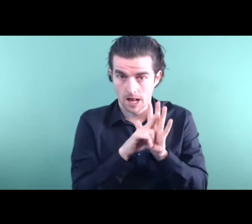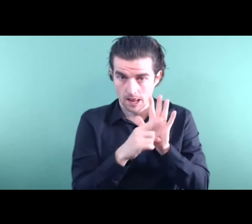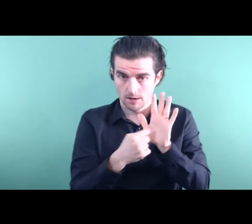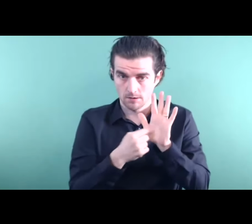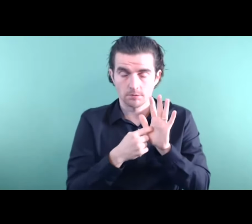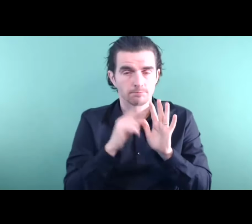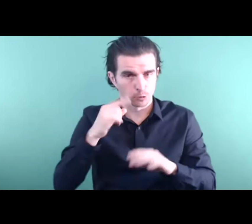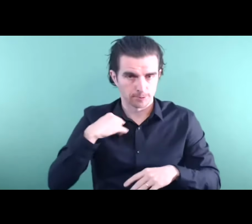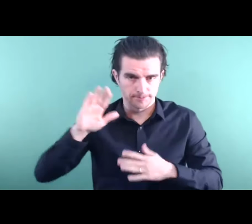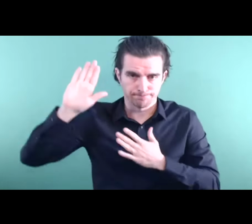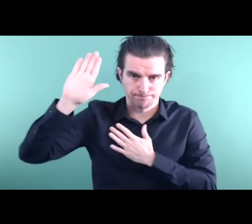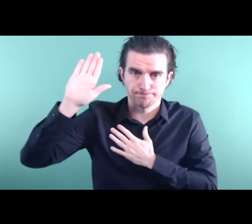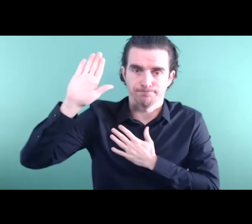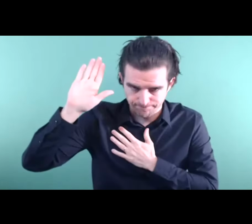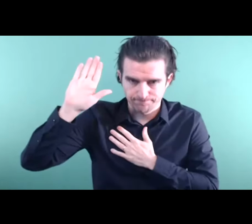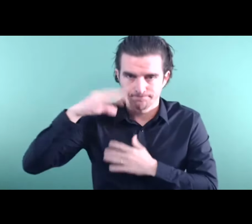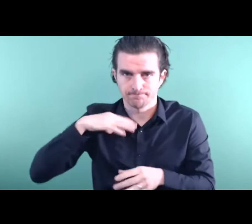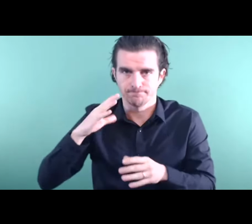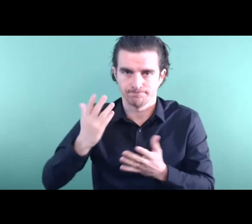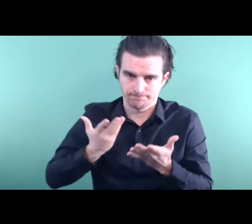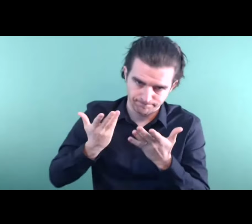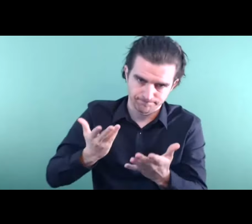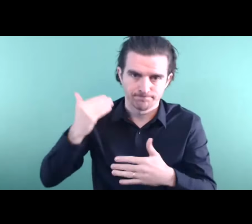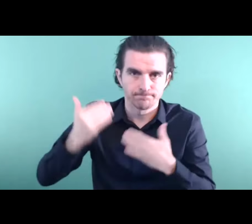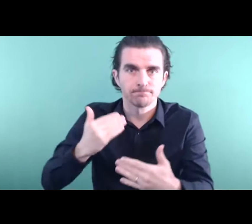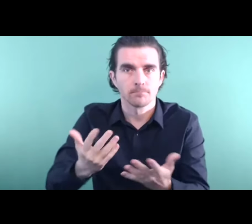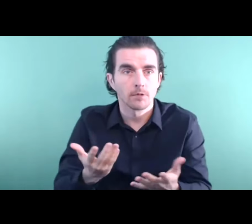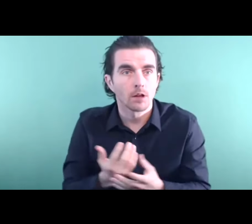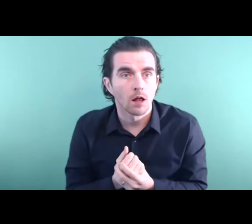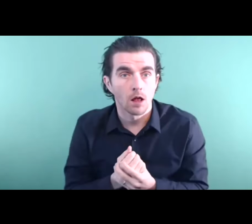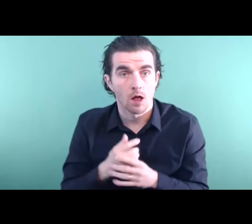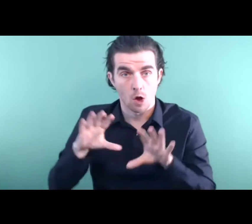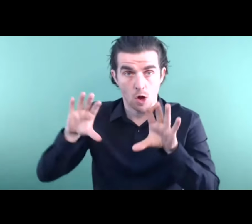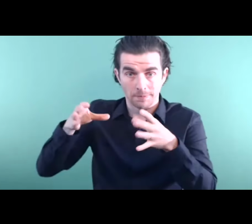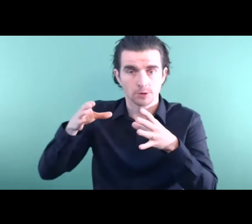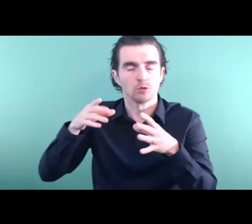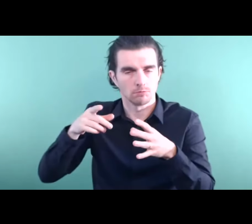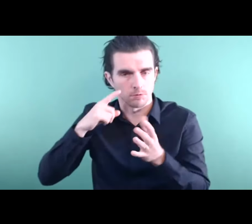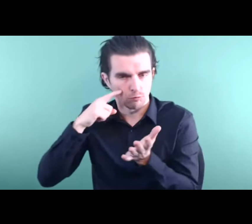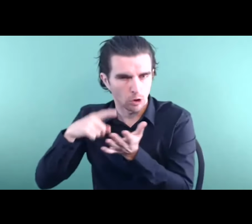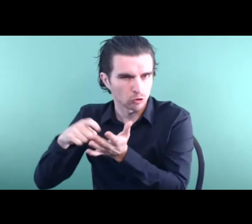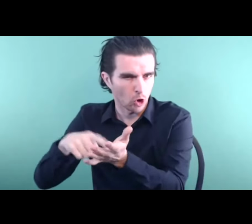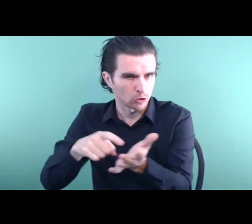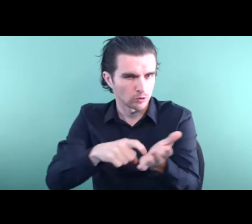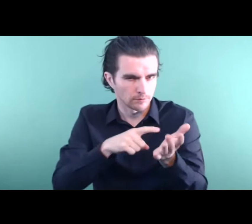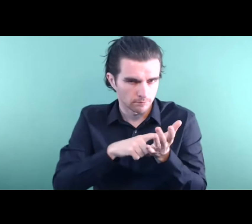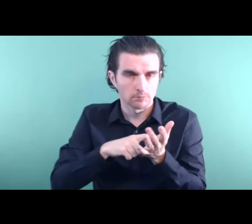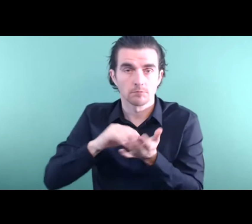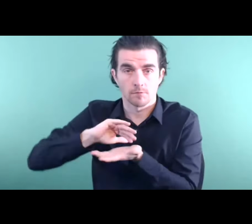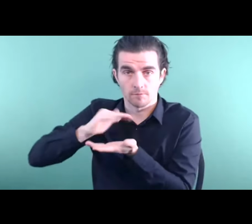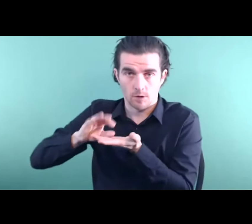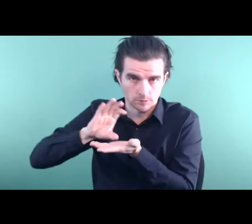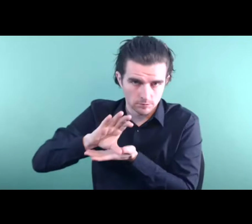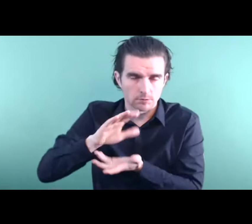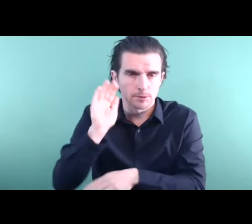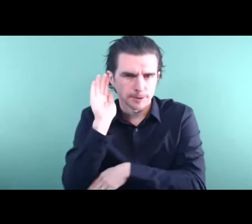it commits state parties to collect information, including statistical and research data. In 2015,